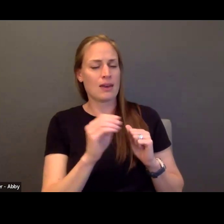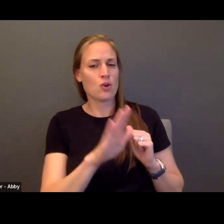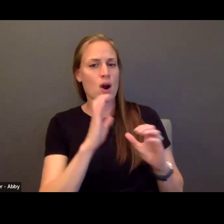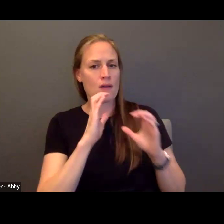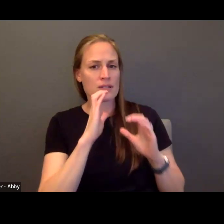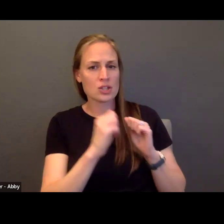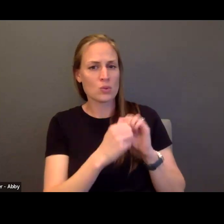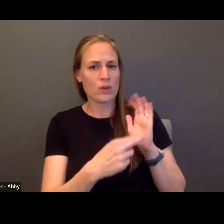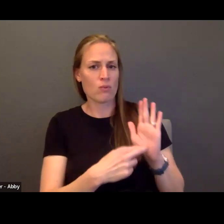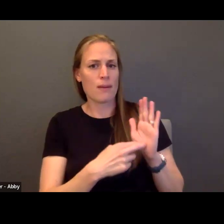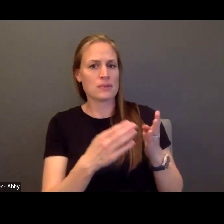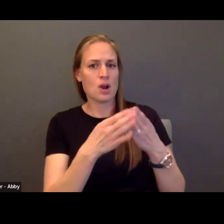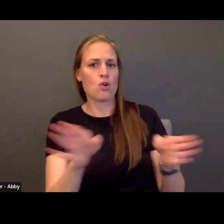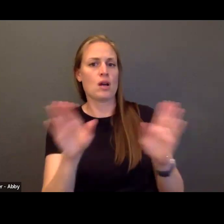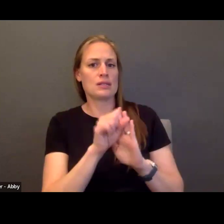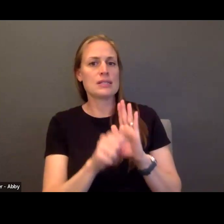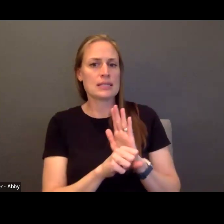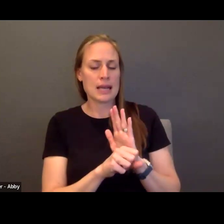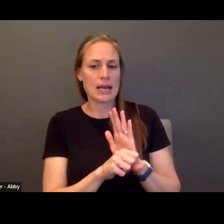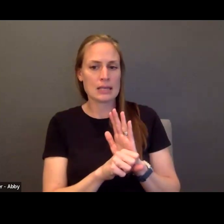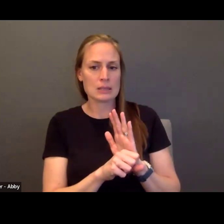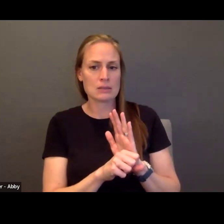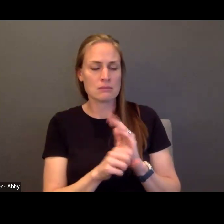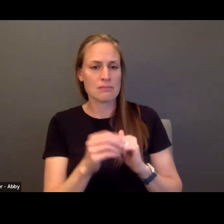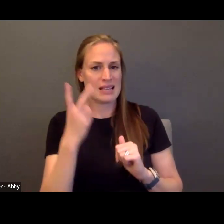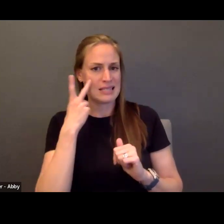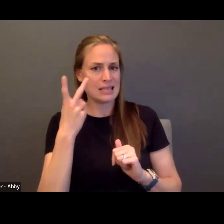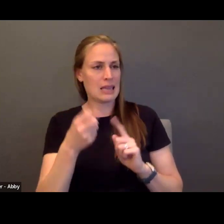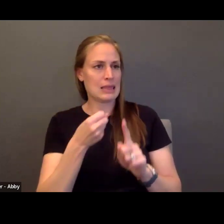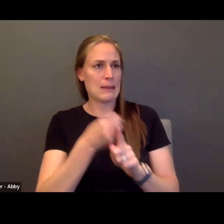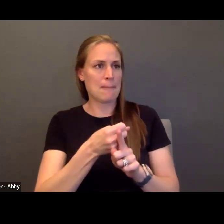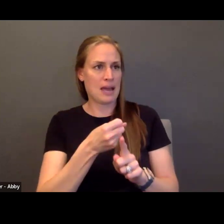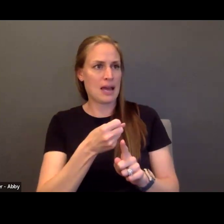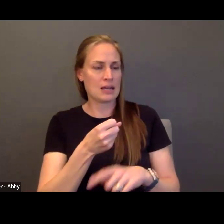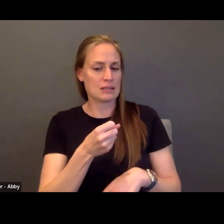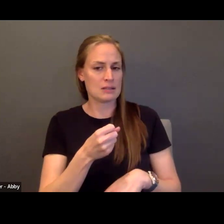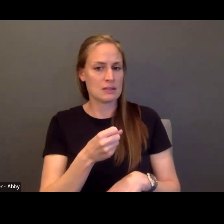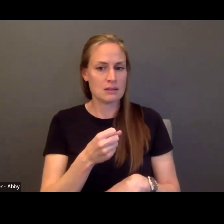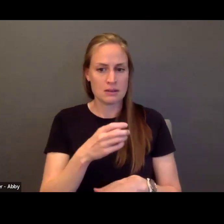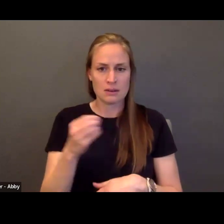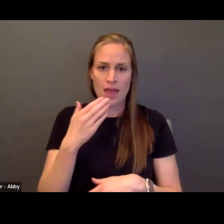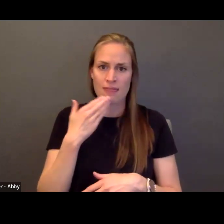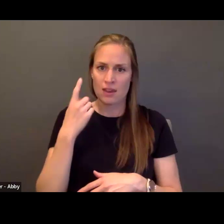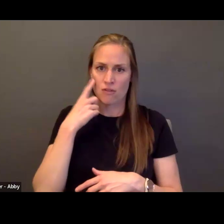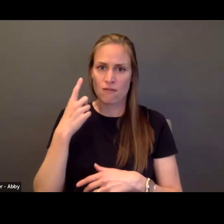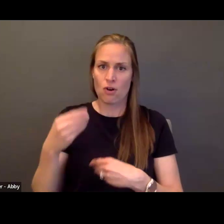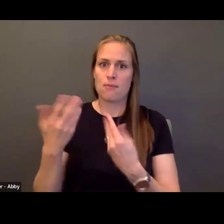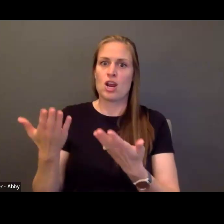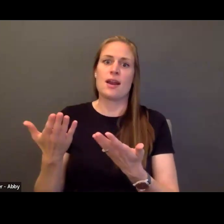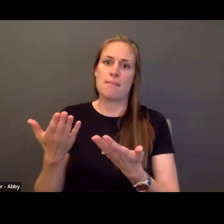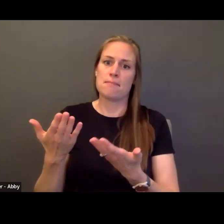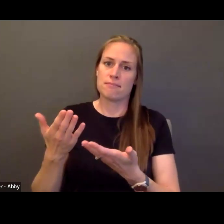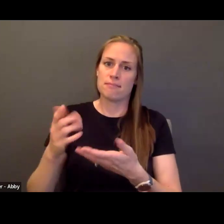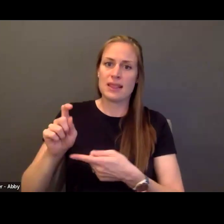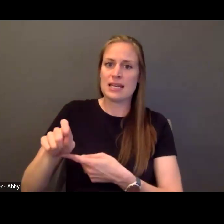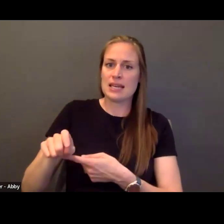to this group also to hear, what you're doing, so much impact. And I saw the same thing you did. Thanks for bringing that up. That clearly that's a big area. So I guess